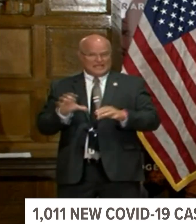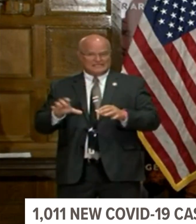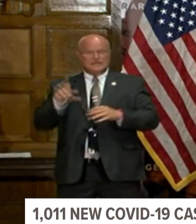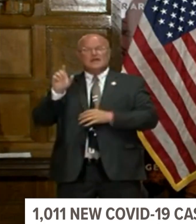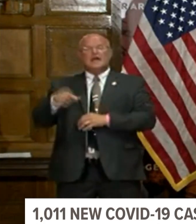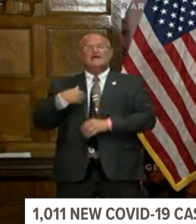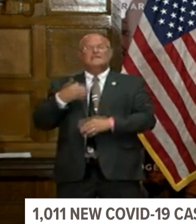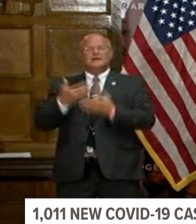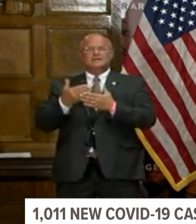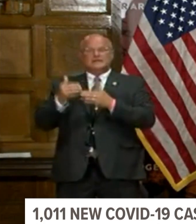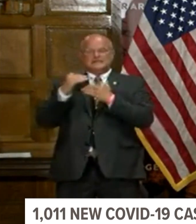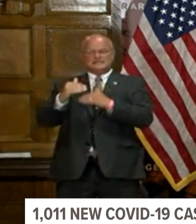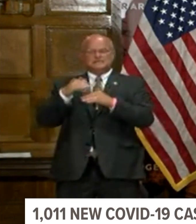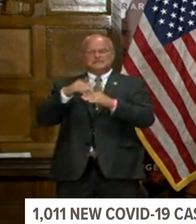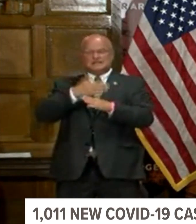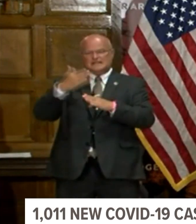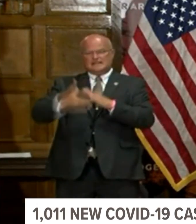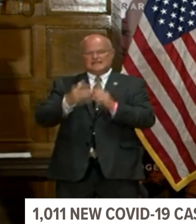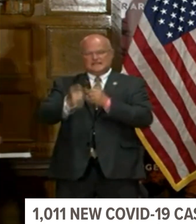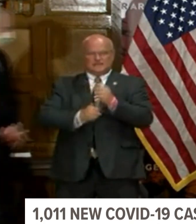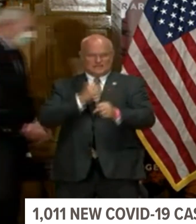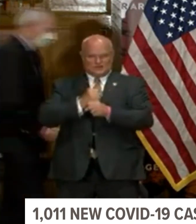we have that restriction on those funds.